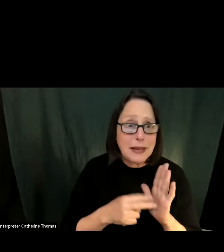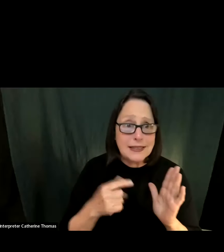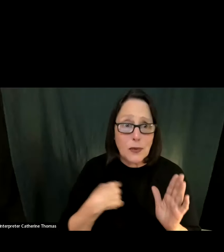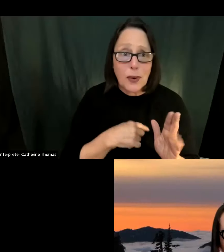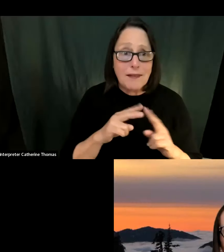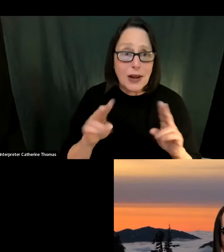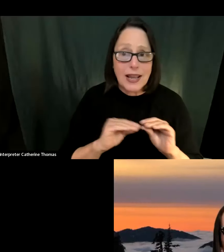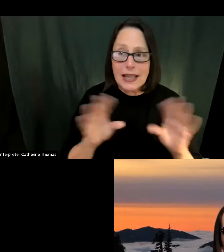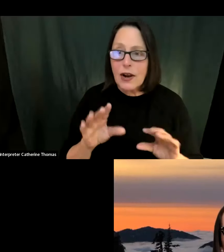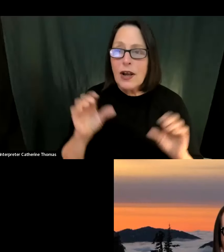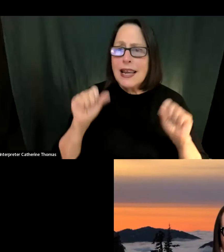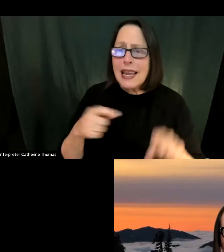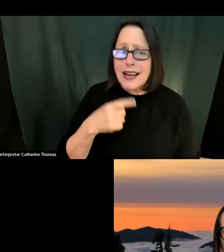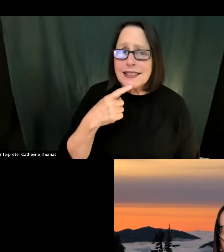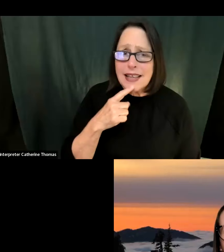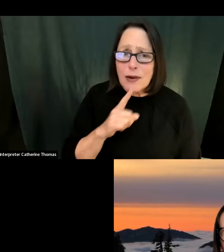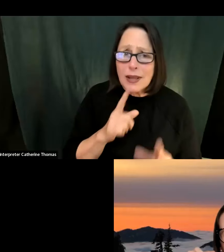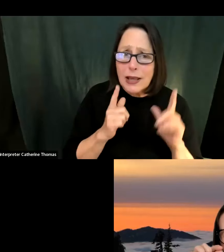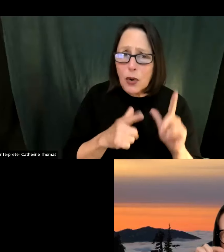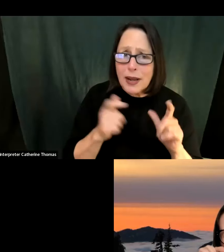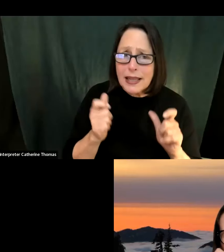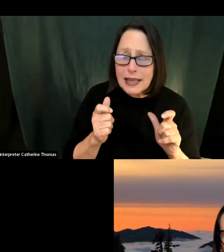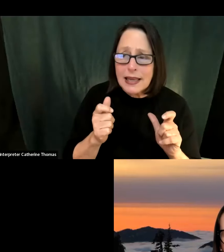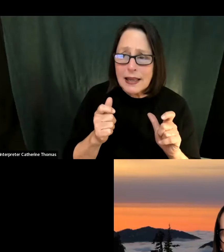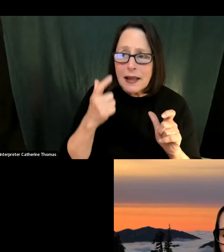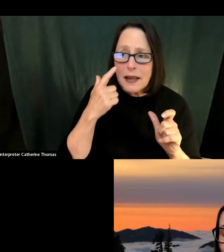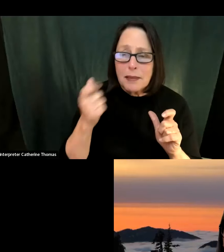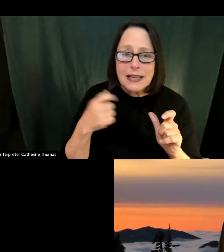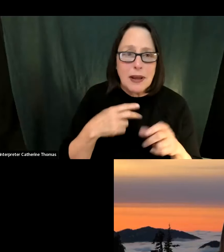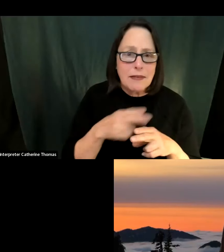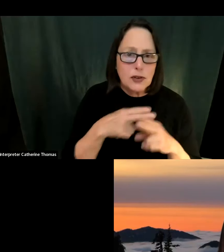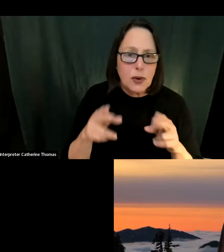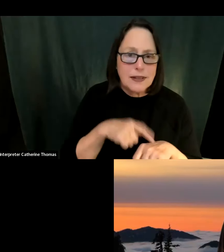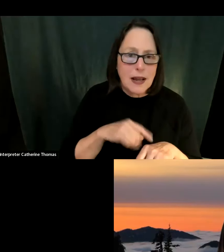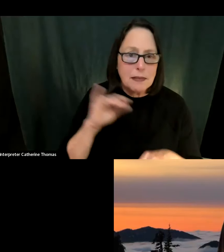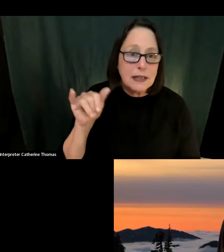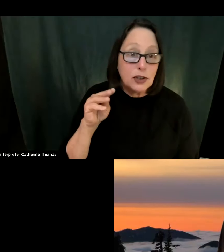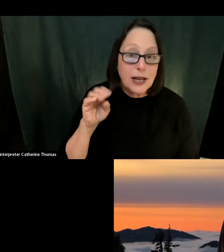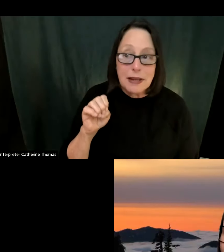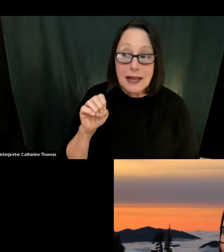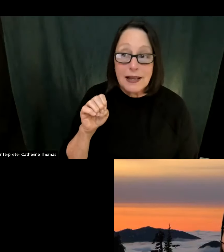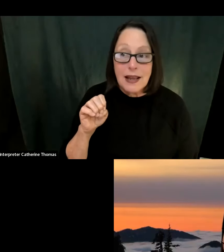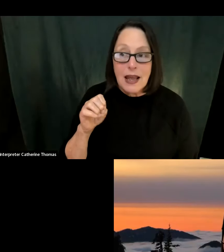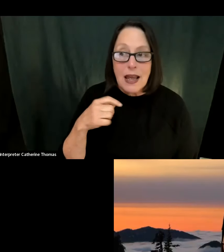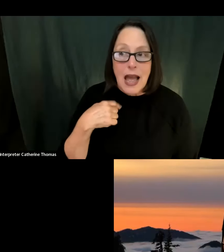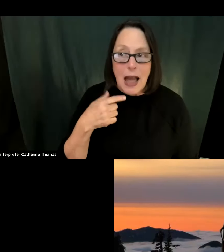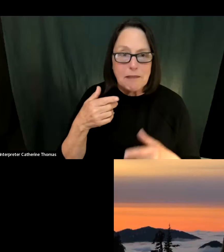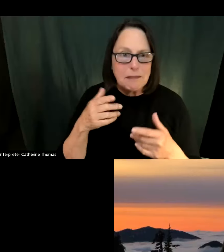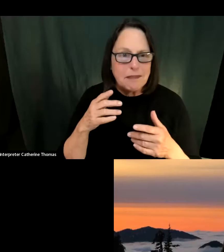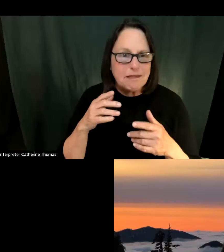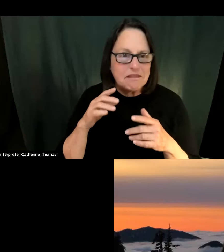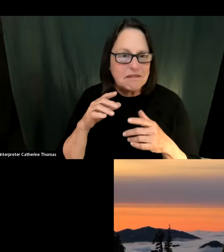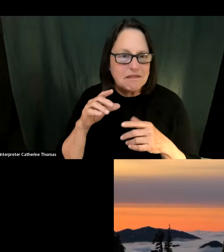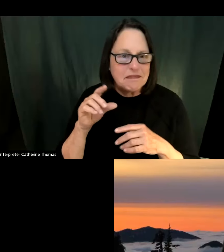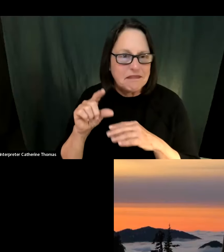Could I say really quickly though, Jamie, just because we've got a short amount of time and I love to take time. I just